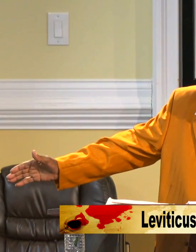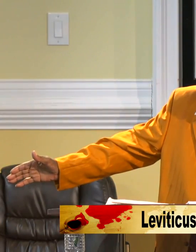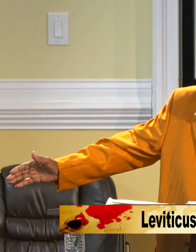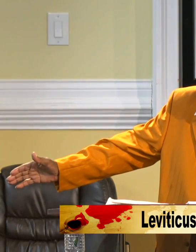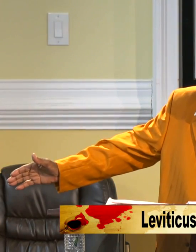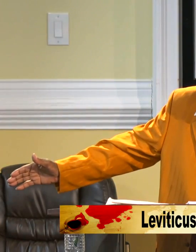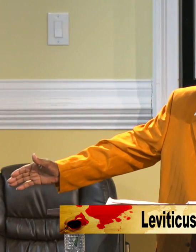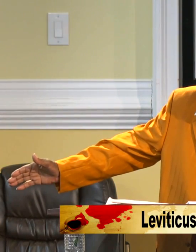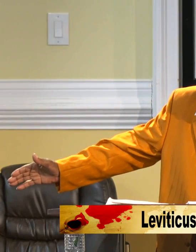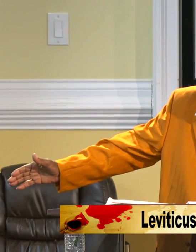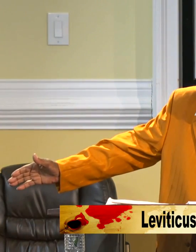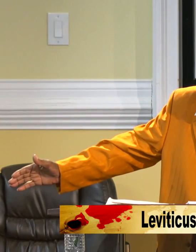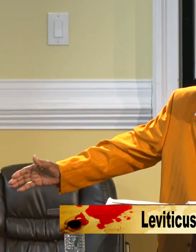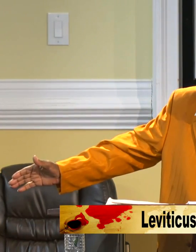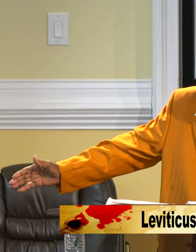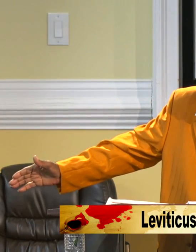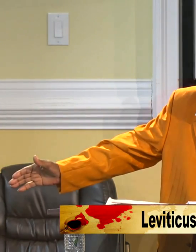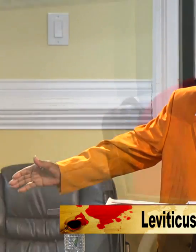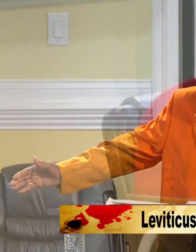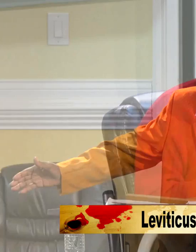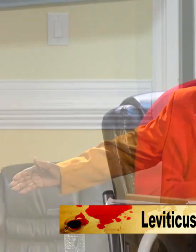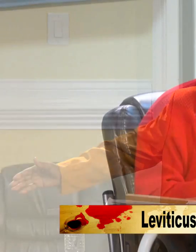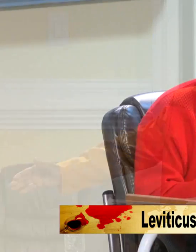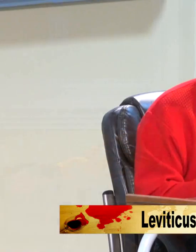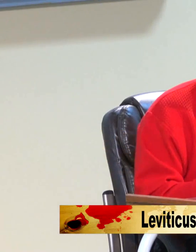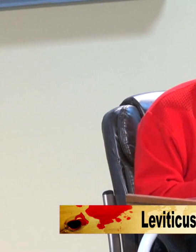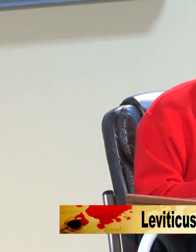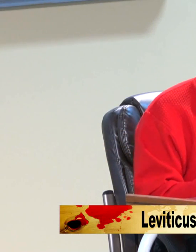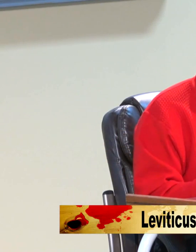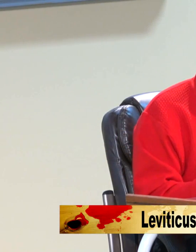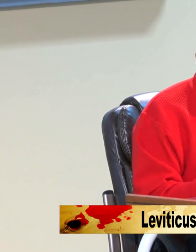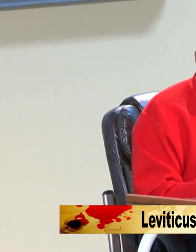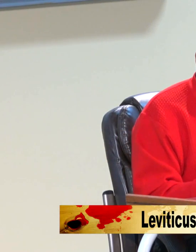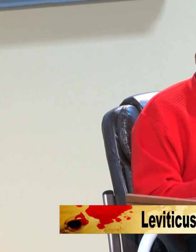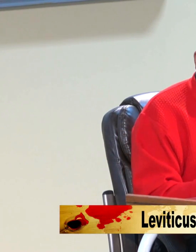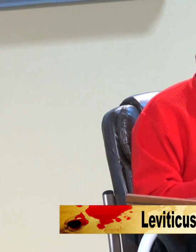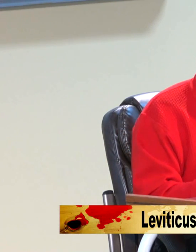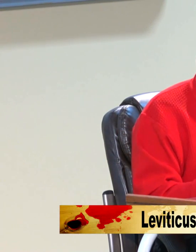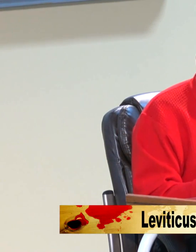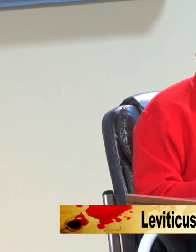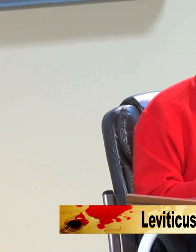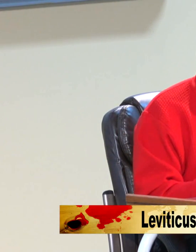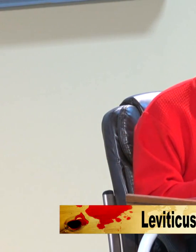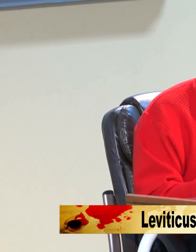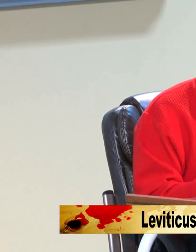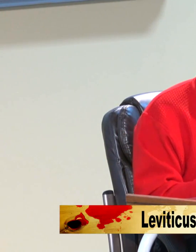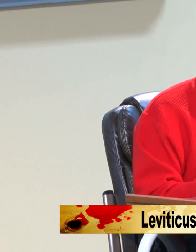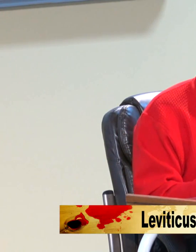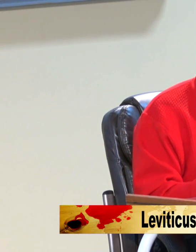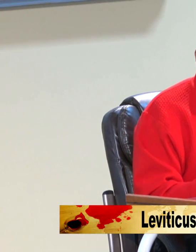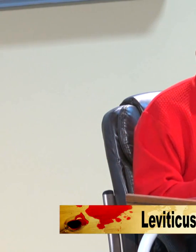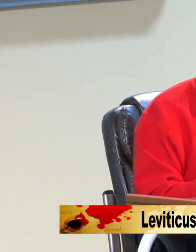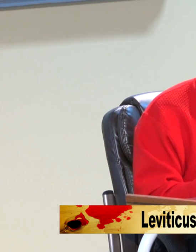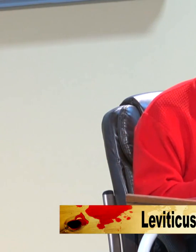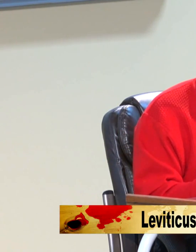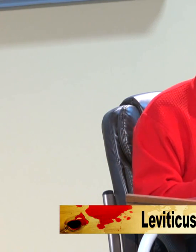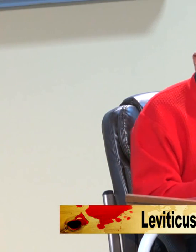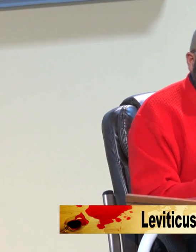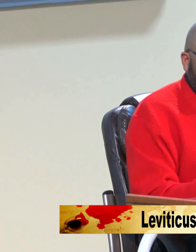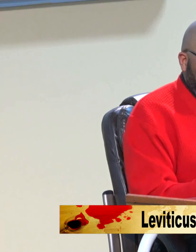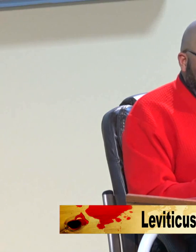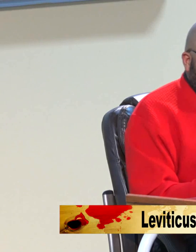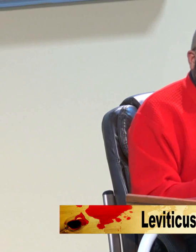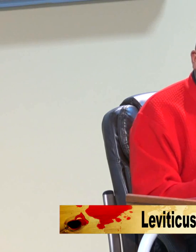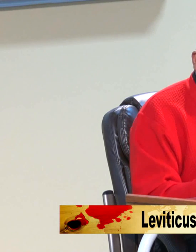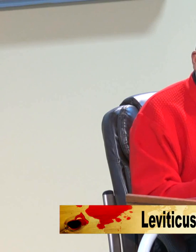of the congregation before the Lord. Go ahead and read. And shall lay his hand upon the bullock's head and kill the bullock before the Lord.